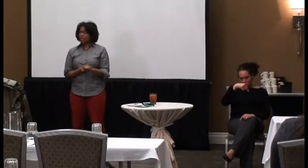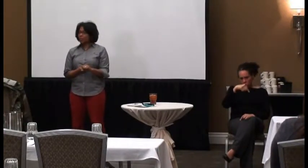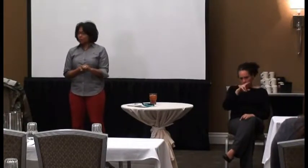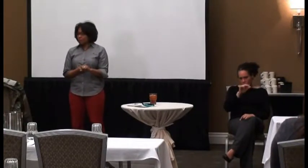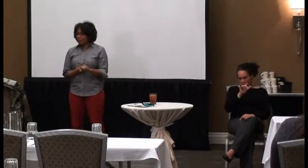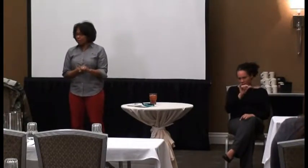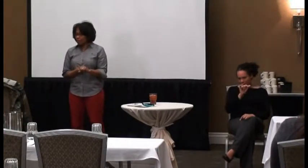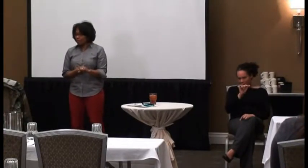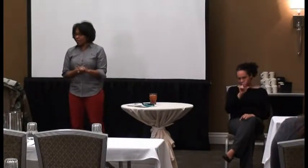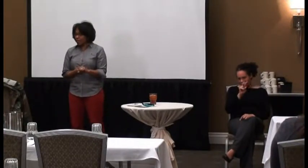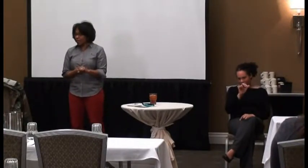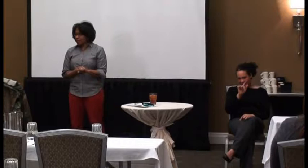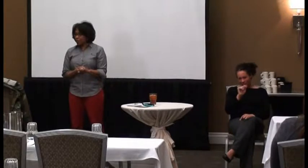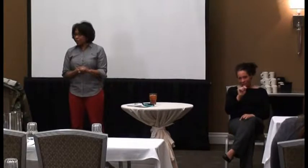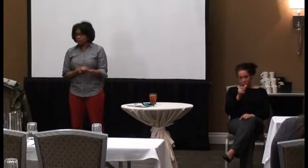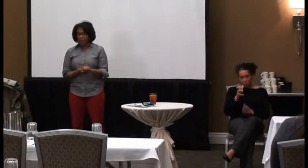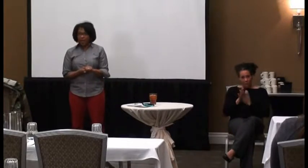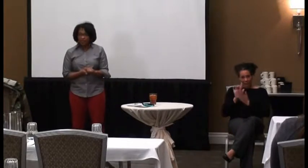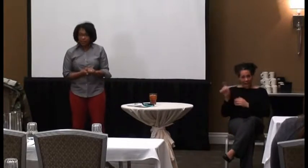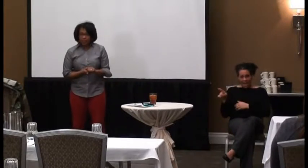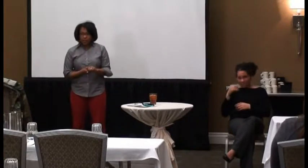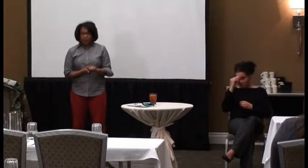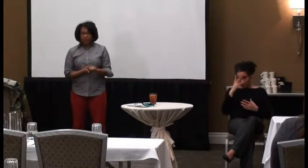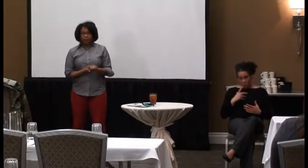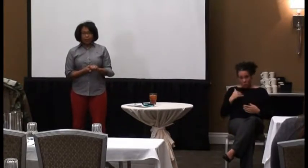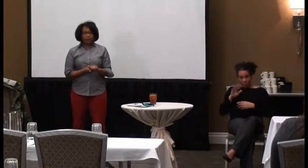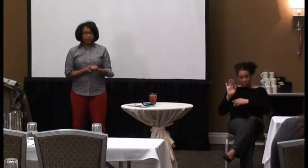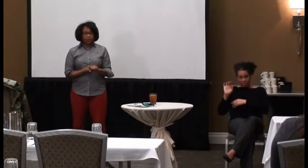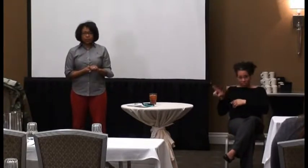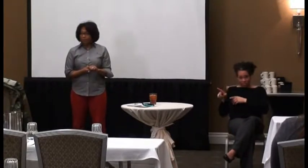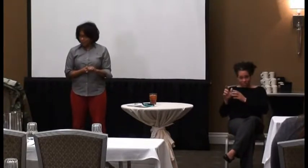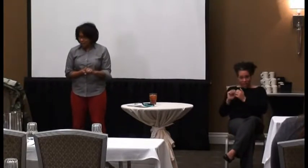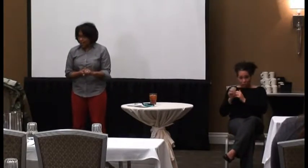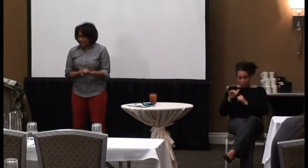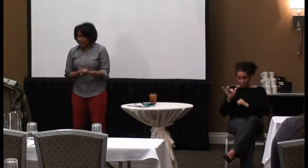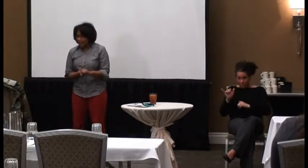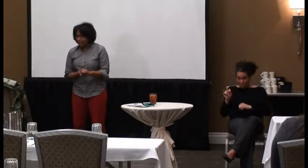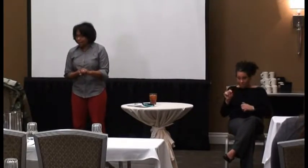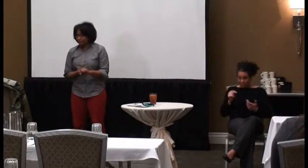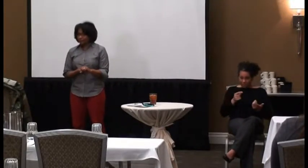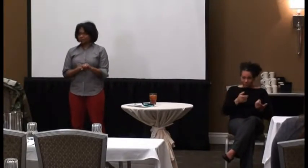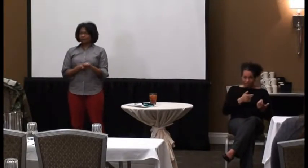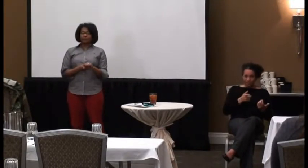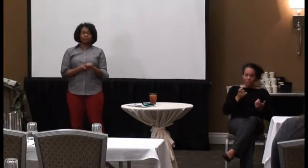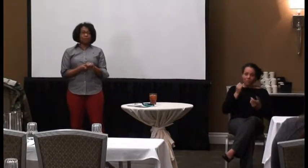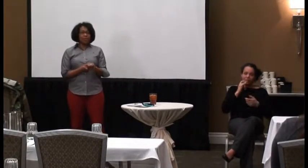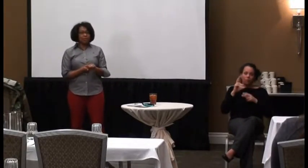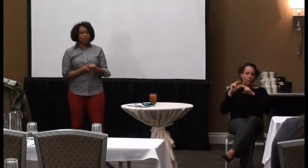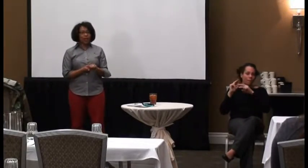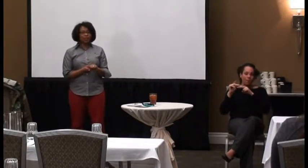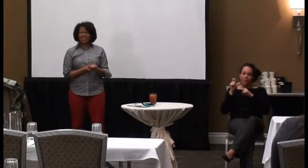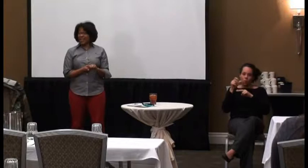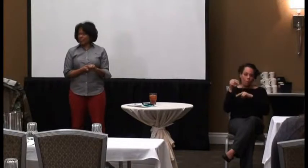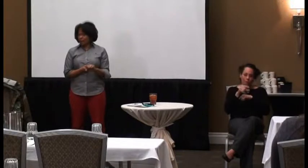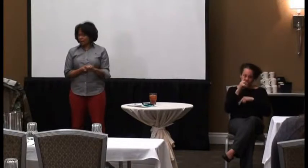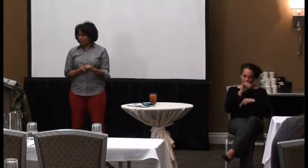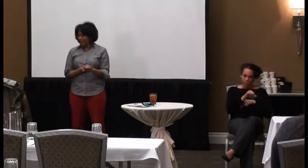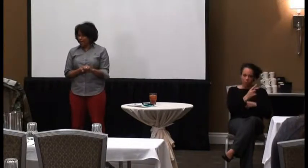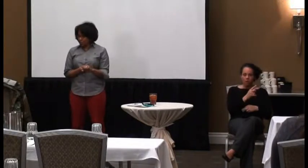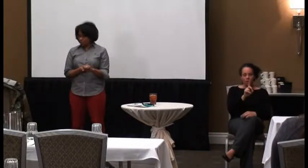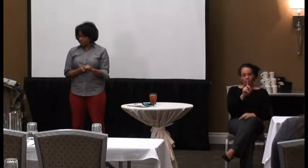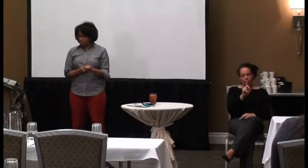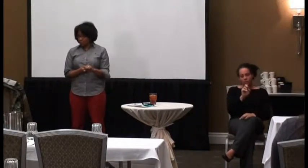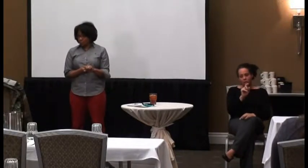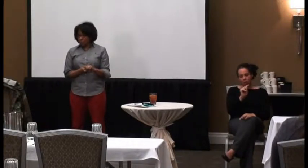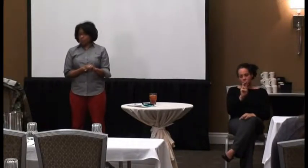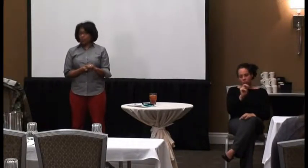Quillavant is a liquid methylphenidate. It's brand new. If you have public insurance, you're probably not going to get it. And then you have the Daytrana